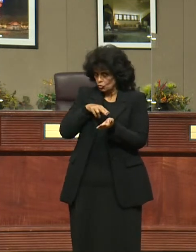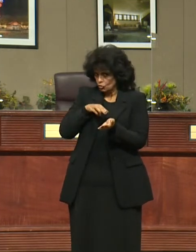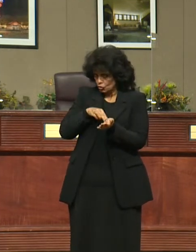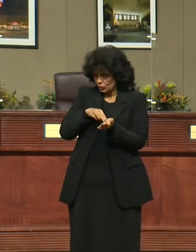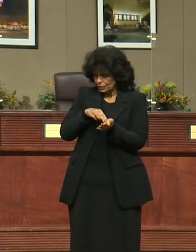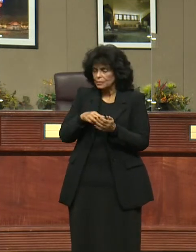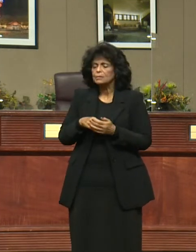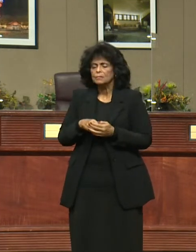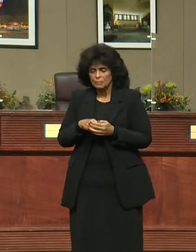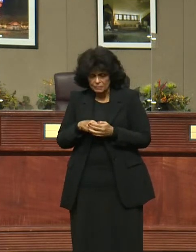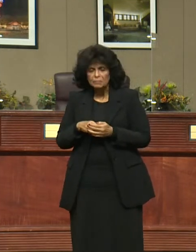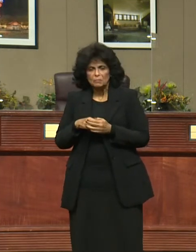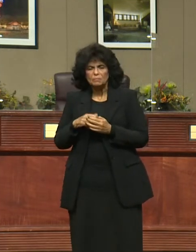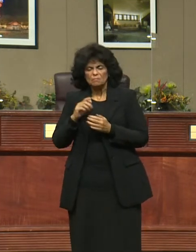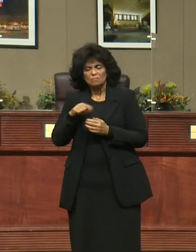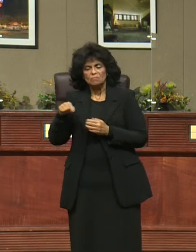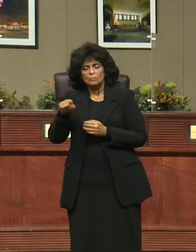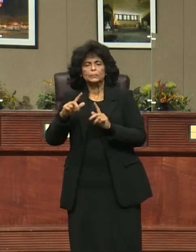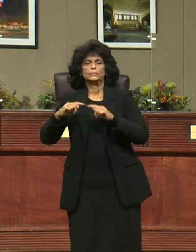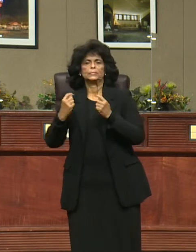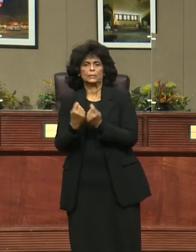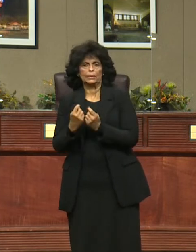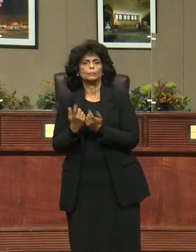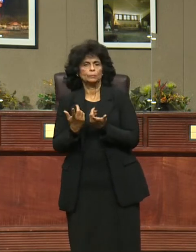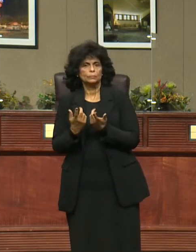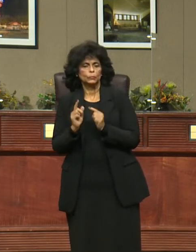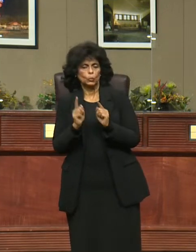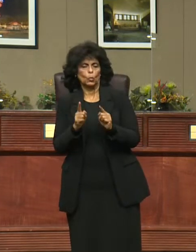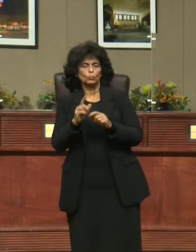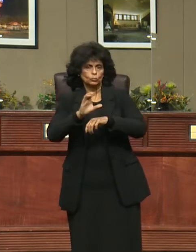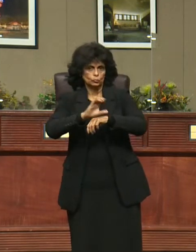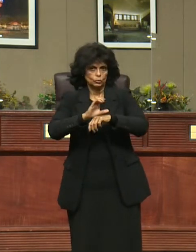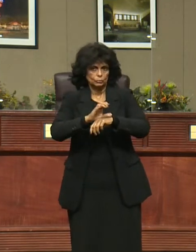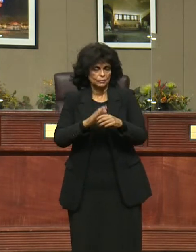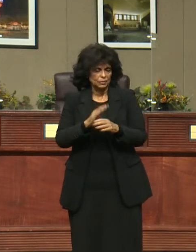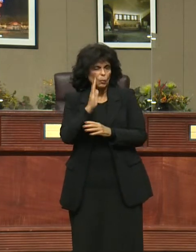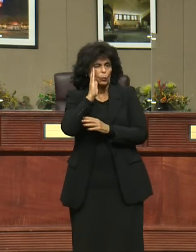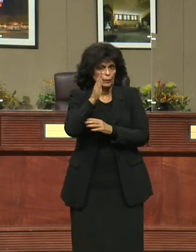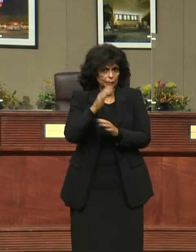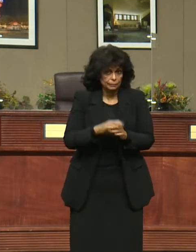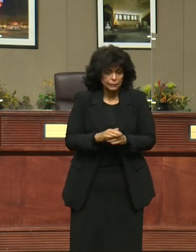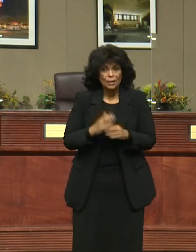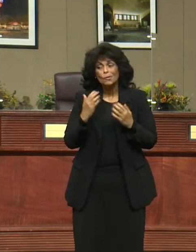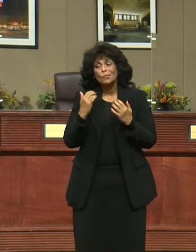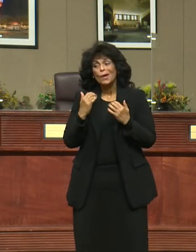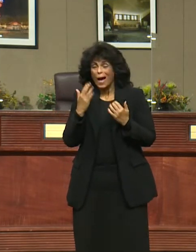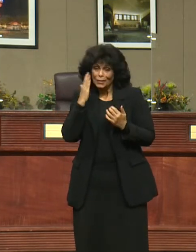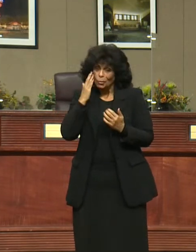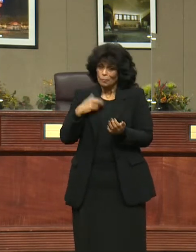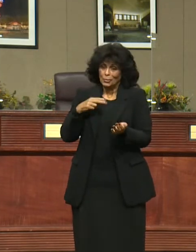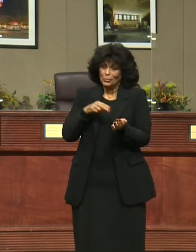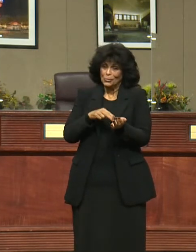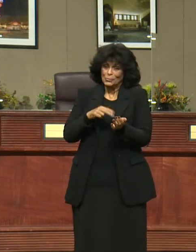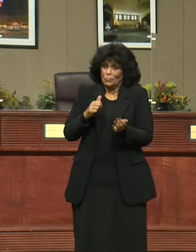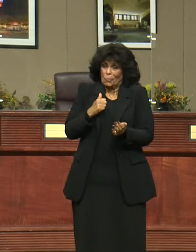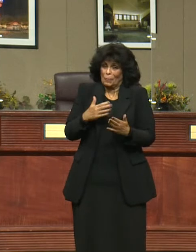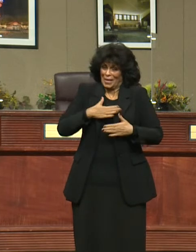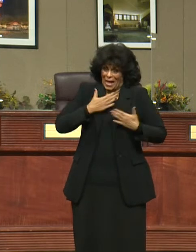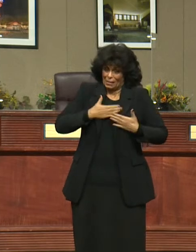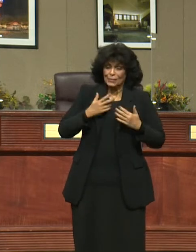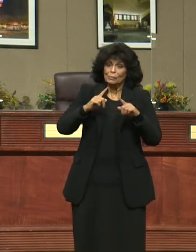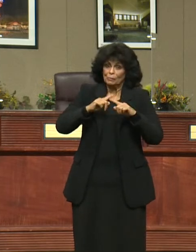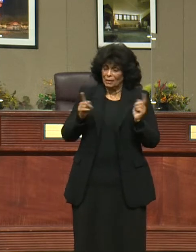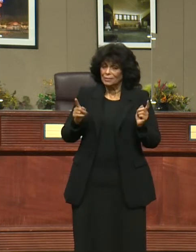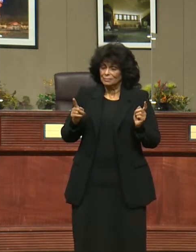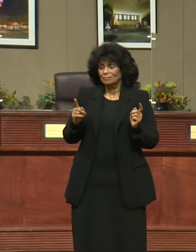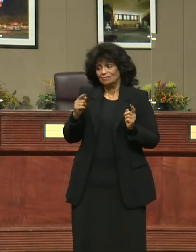with this, but the EMS right now at the convention center are the best vaccinators, are the faster, they